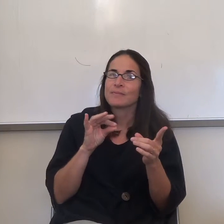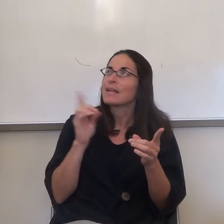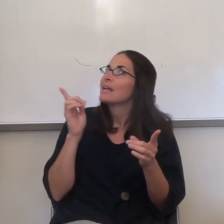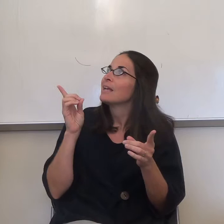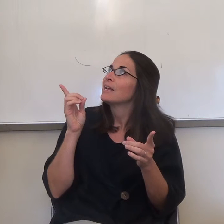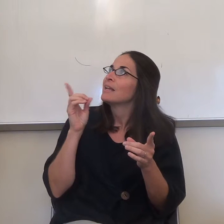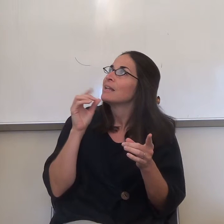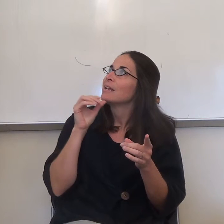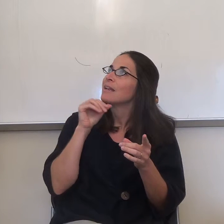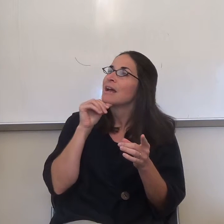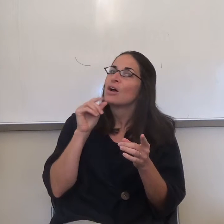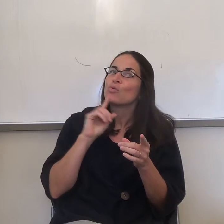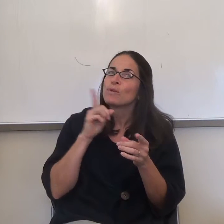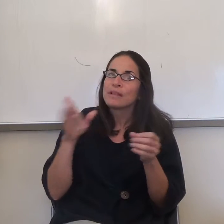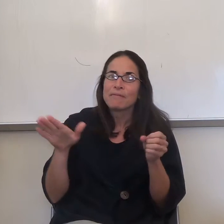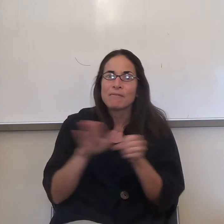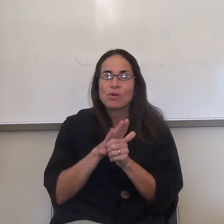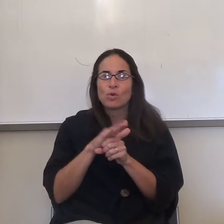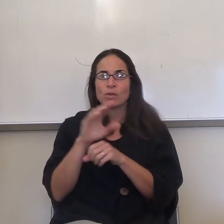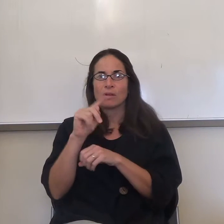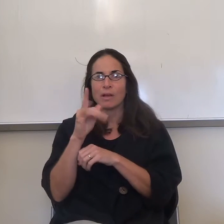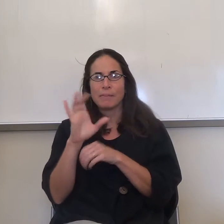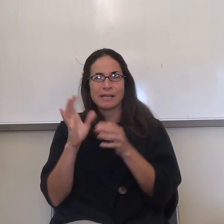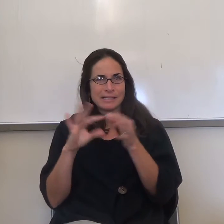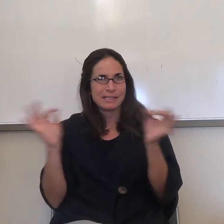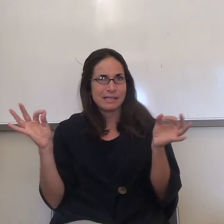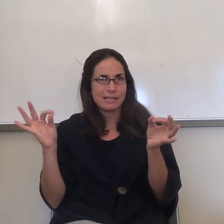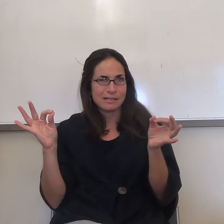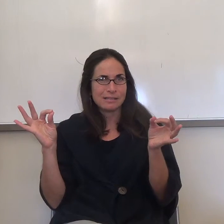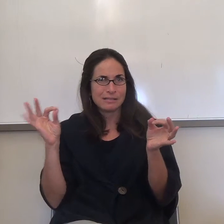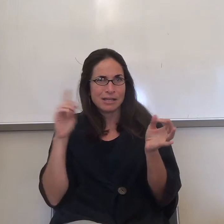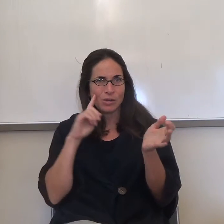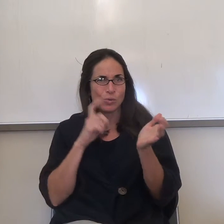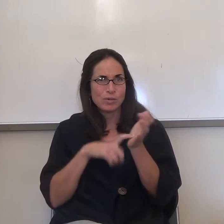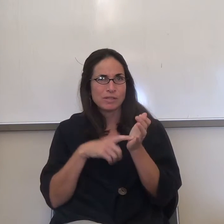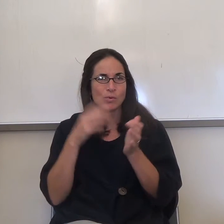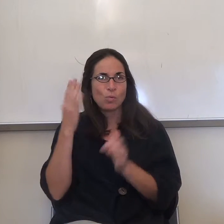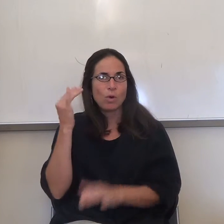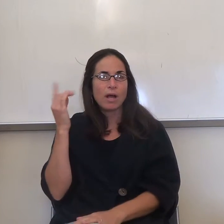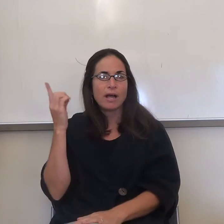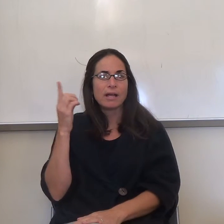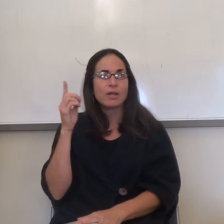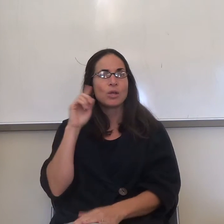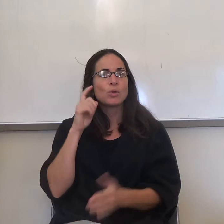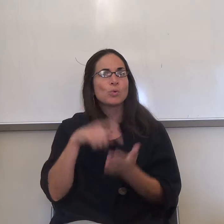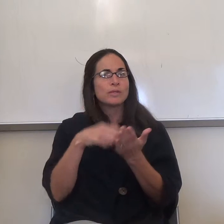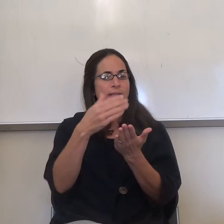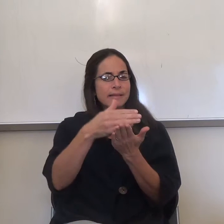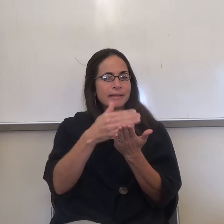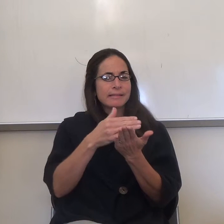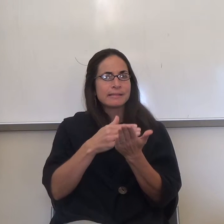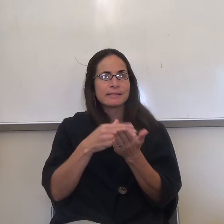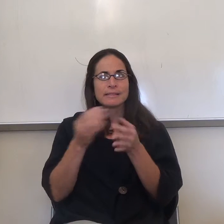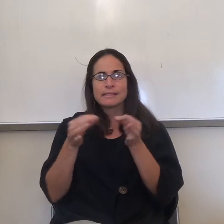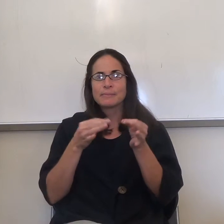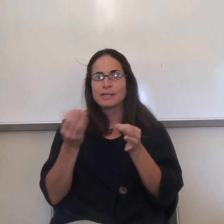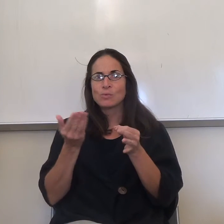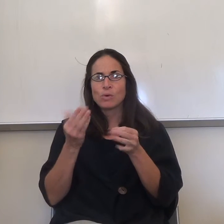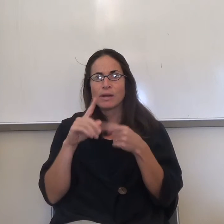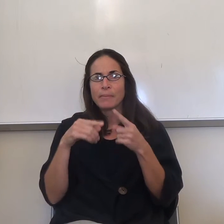a full topic sentence. But it's a, Because what does that list tell us about the moons? If